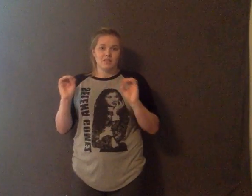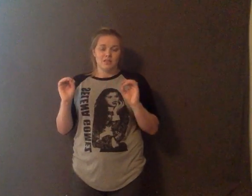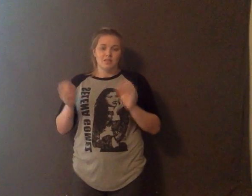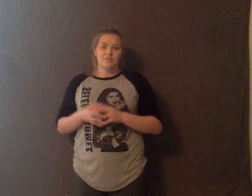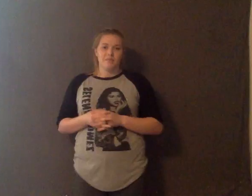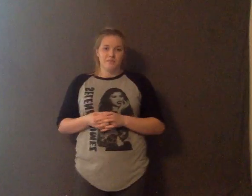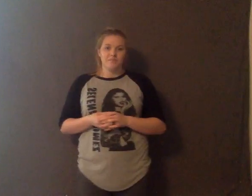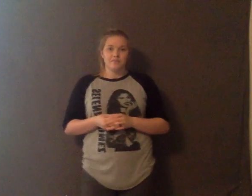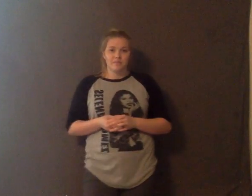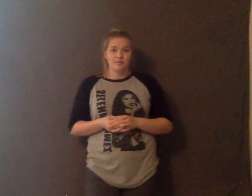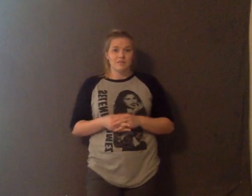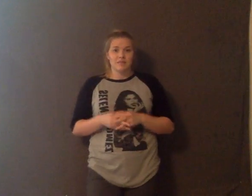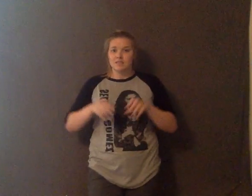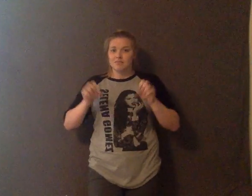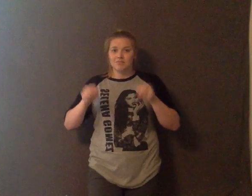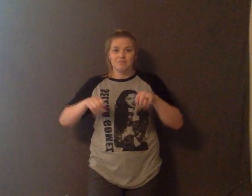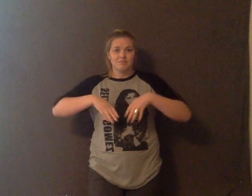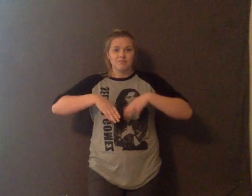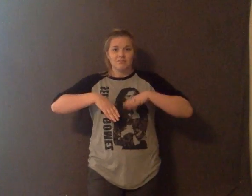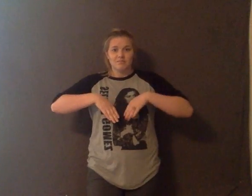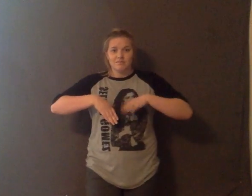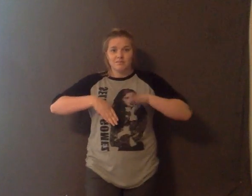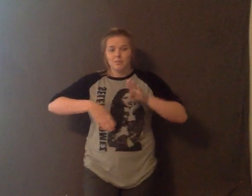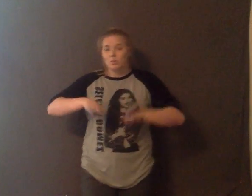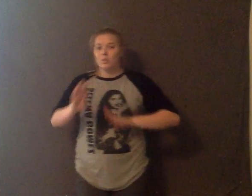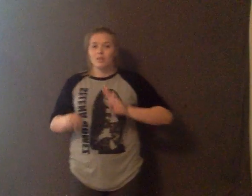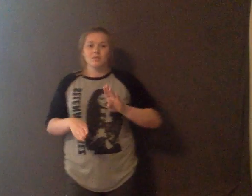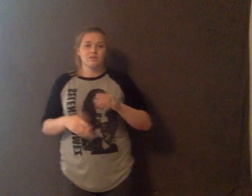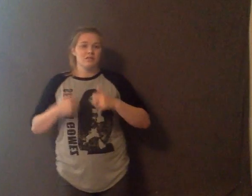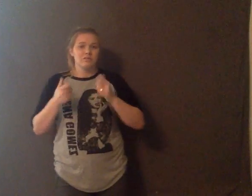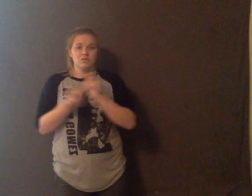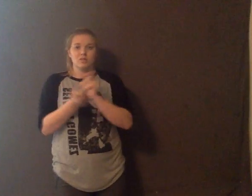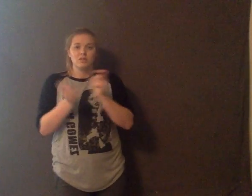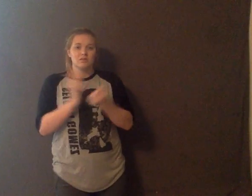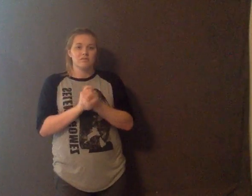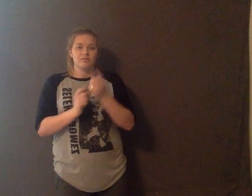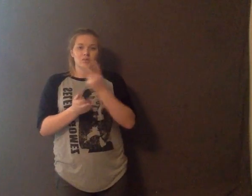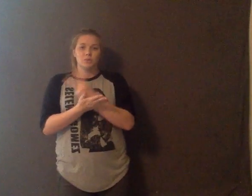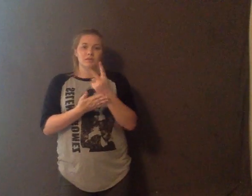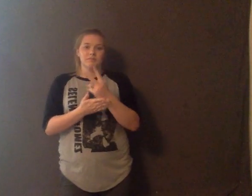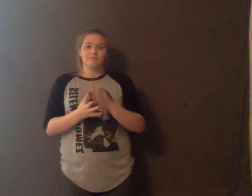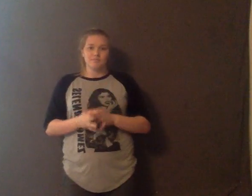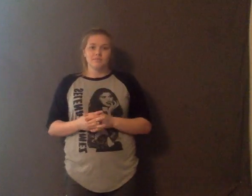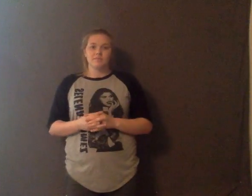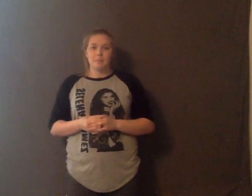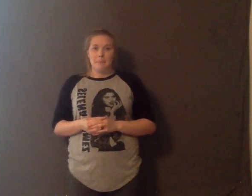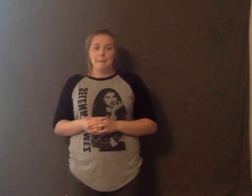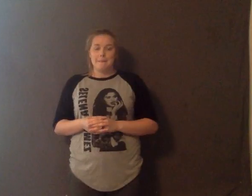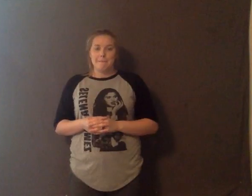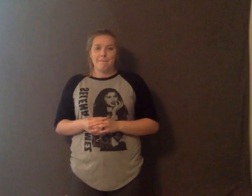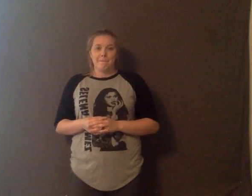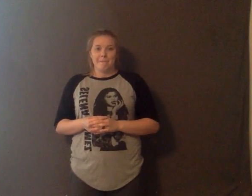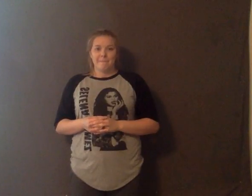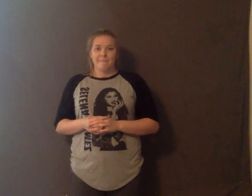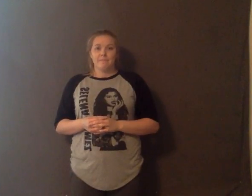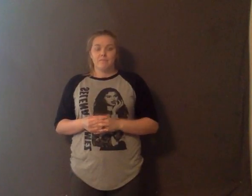can breathe, and I feel good, and I can walk. My life has changed, and it only took 2 weeks of a whole plant-based diet.